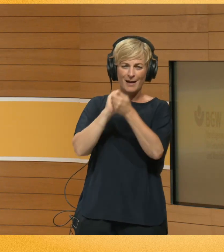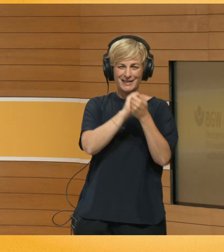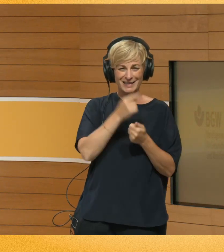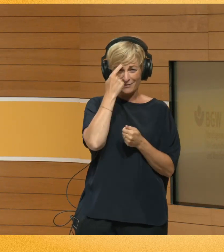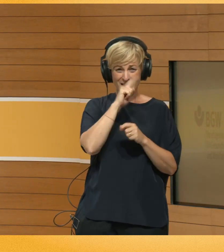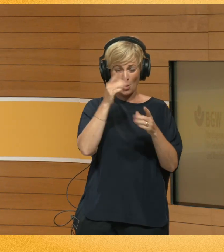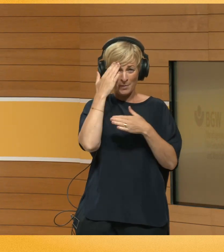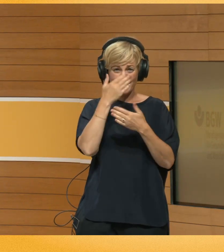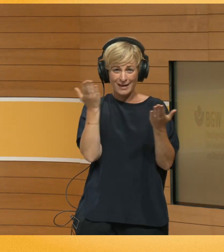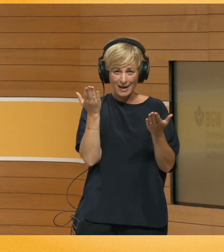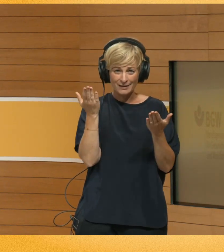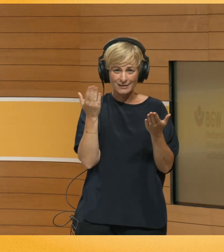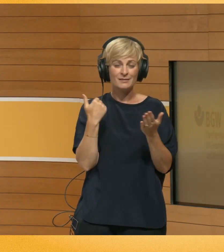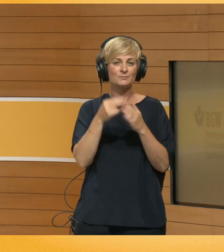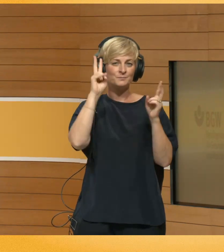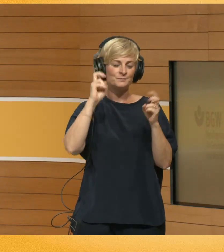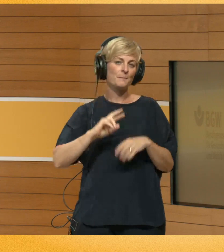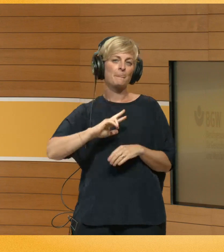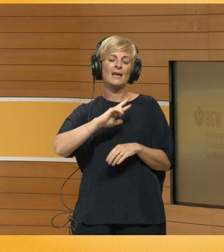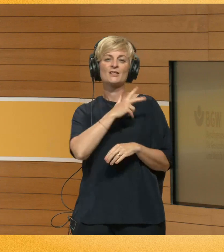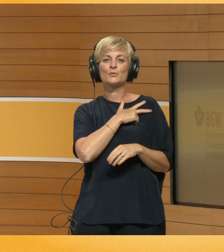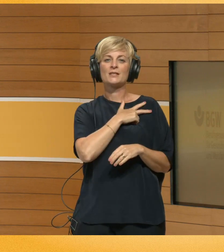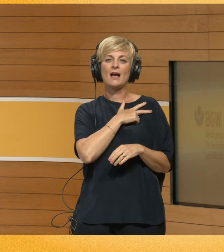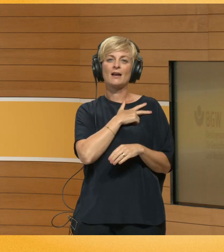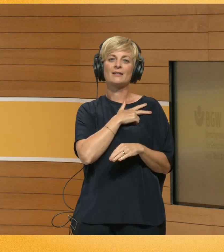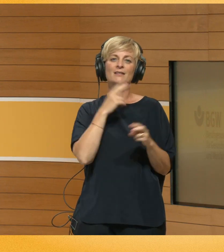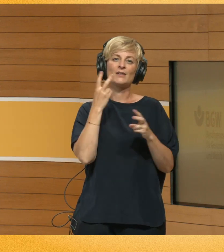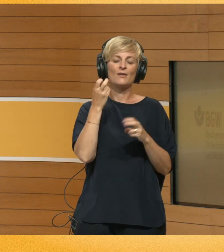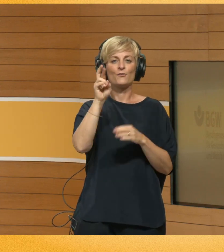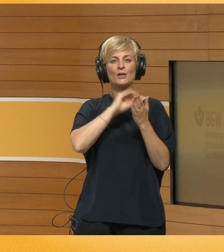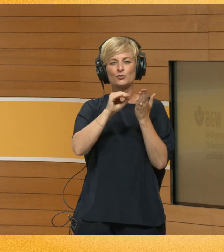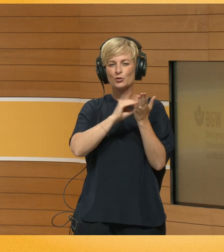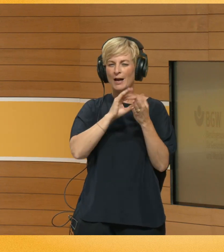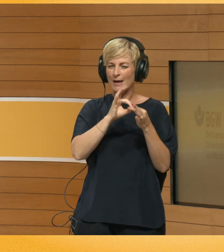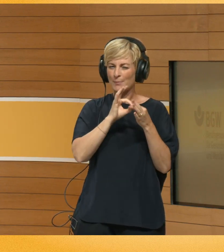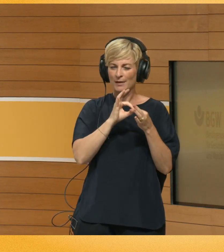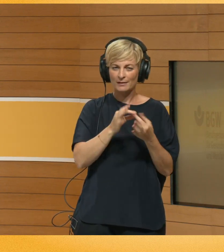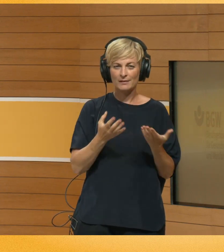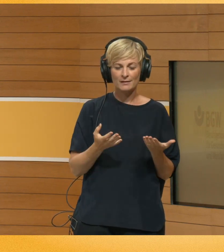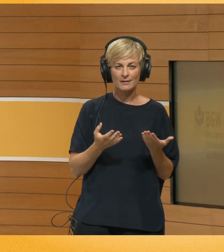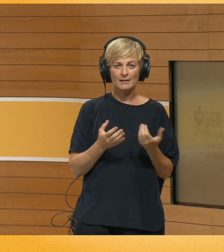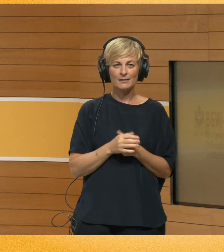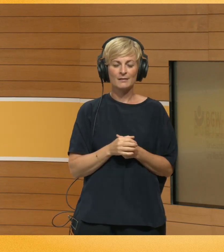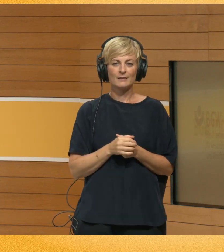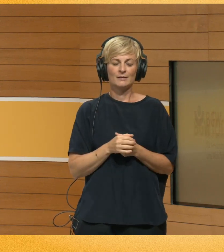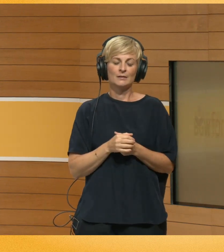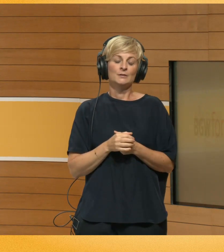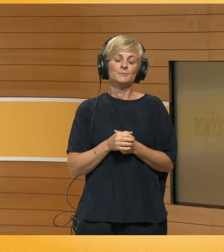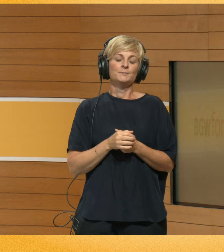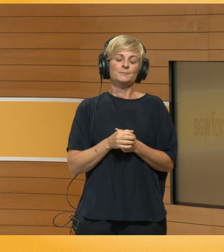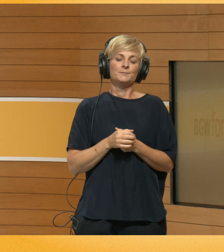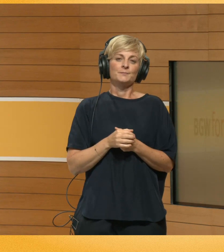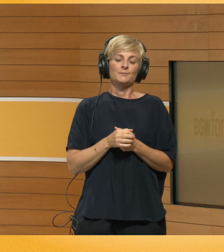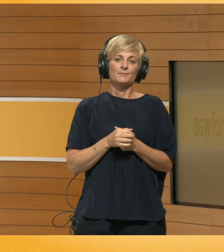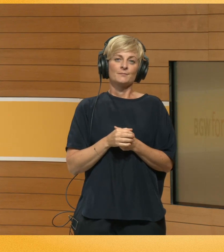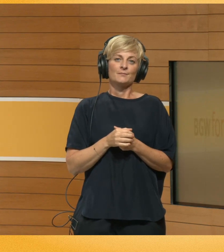is effectively a link worker who works with a GP, and you're referred to the link worker for mental health and well-being issues, and then you can